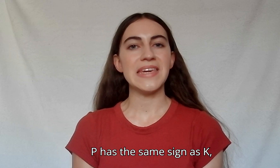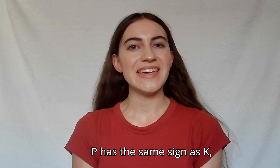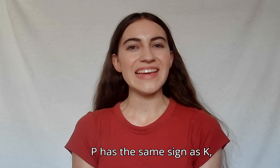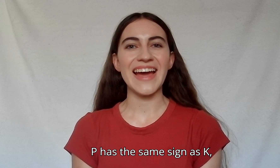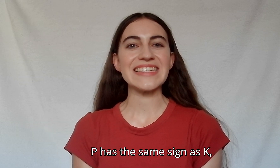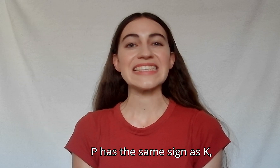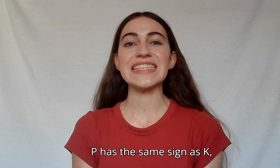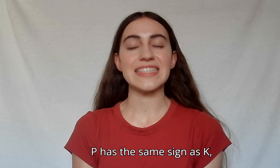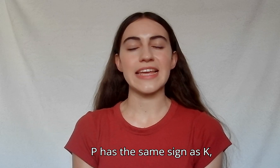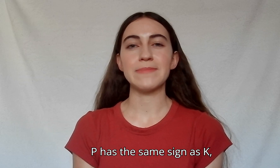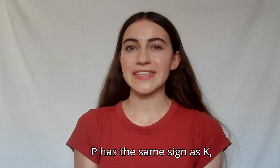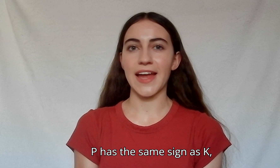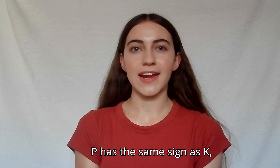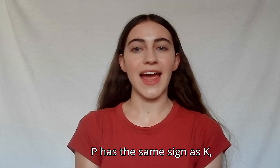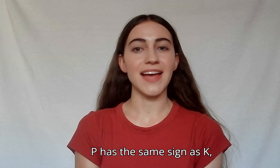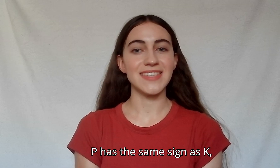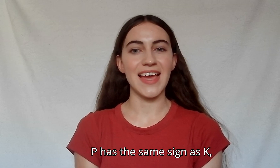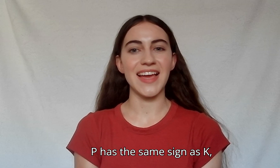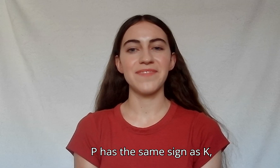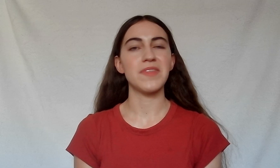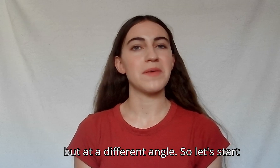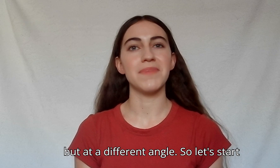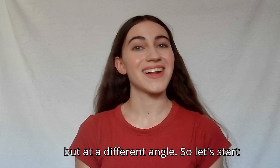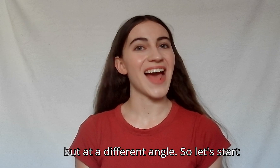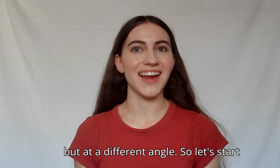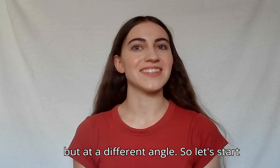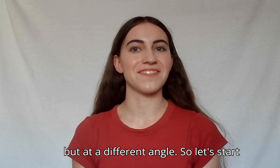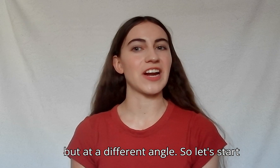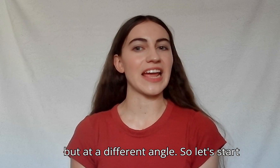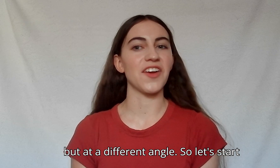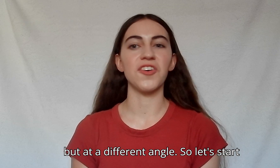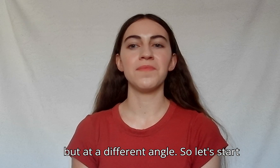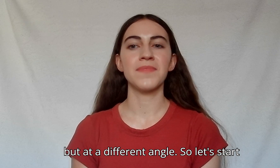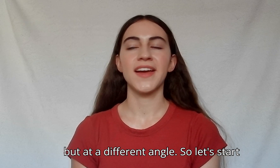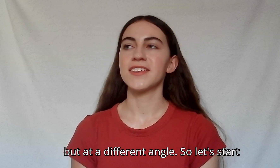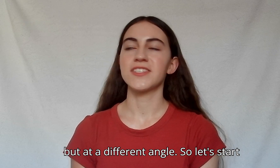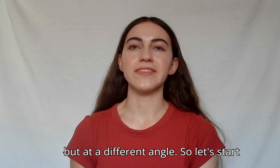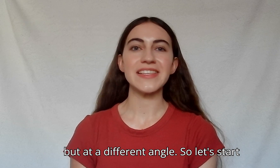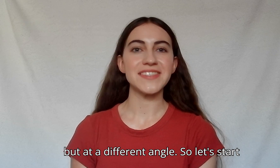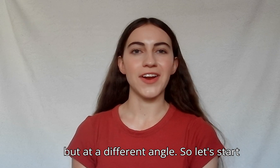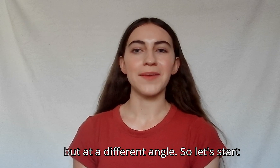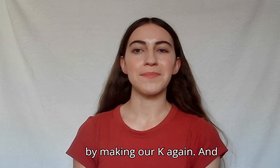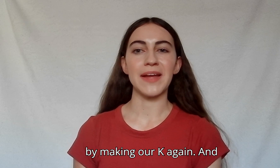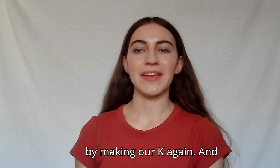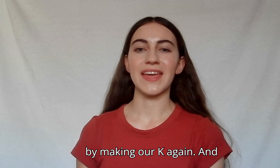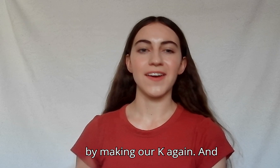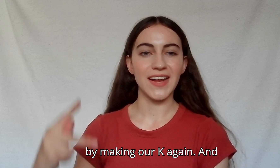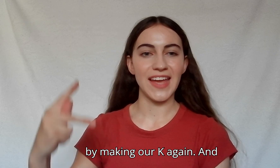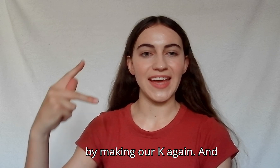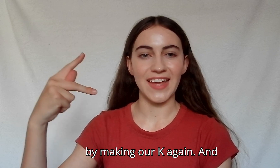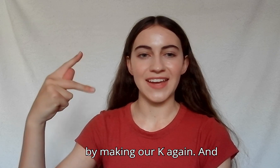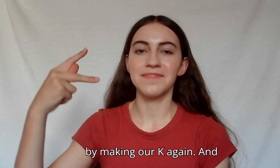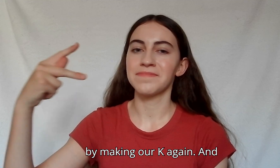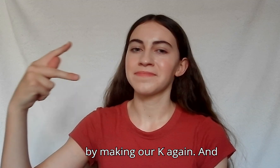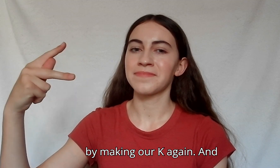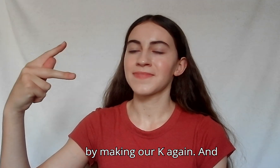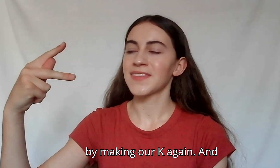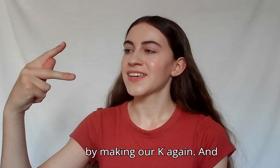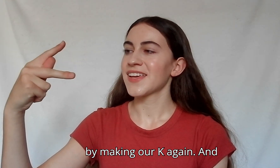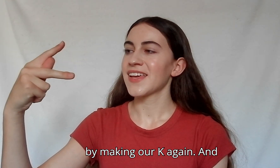P has the same sign as K, but at a different angle. So let's start by making our K again.